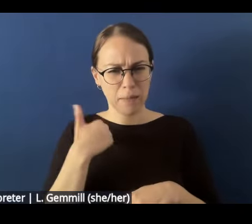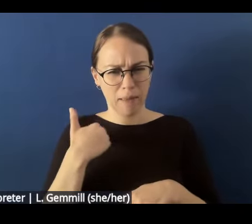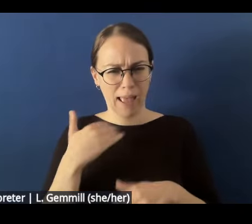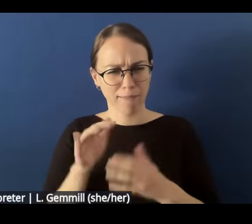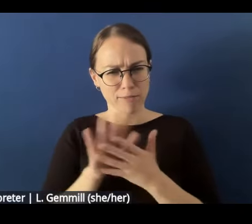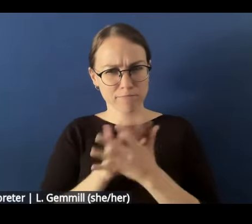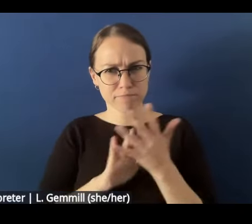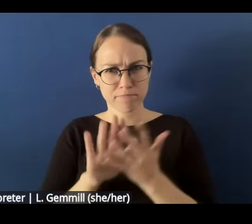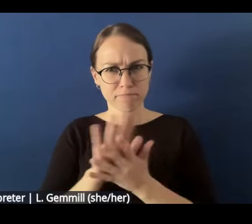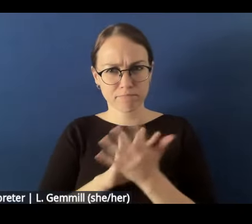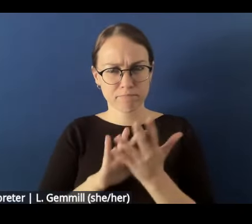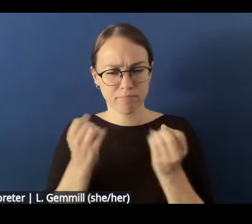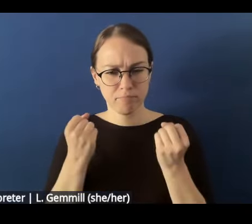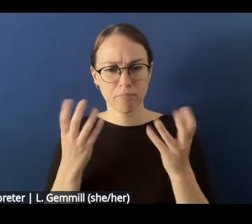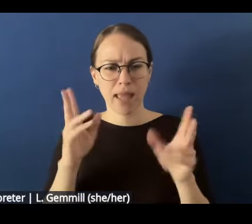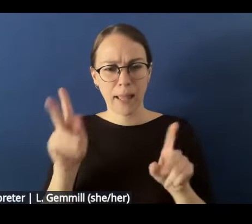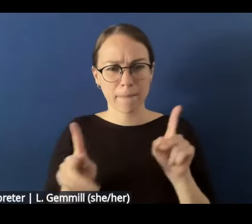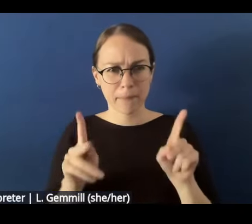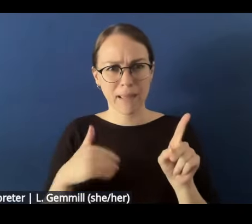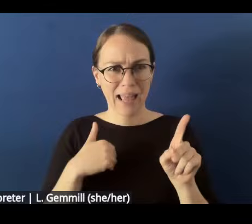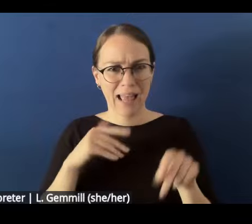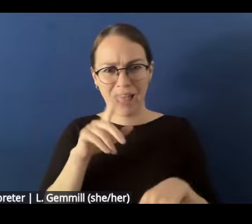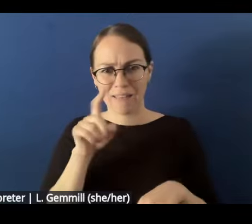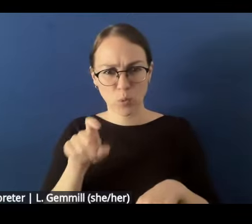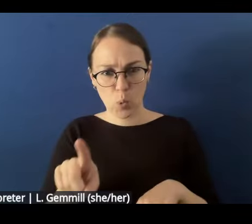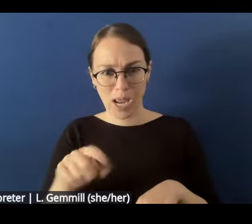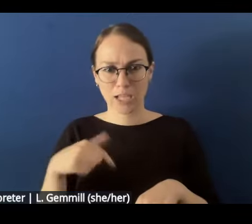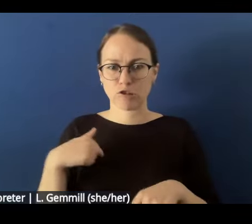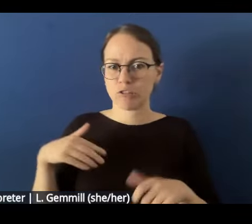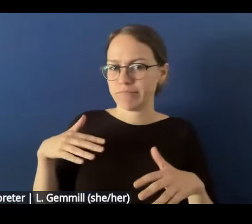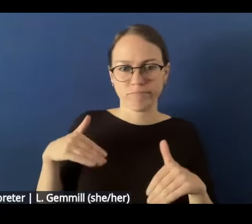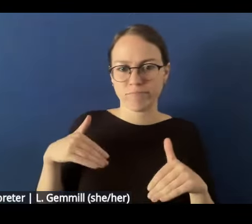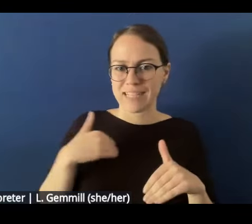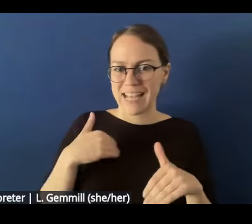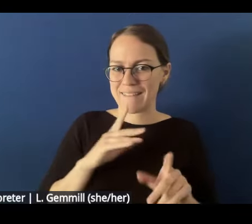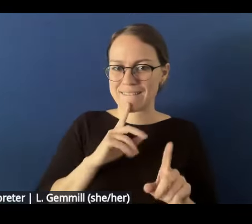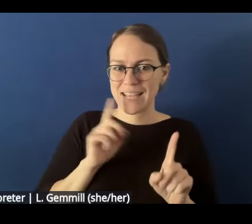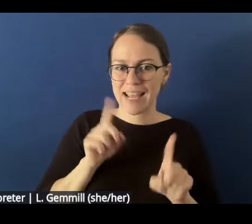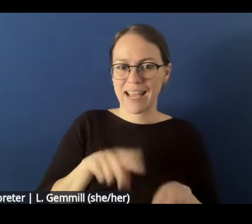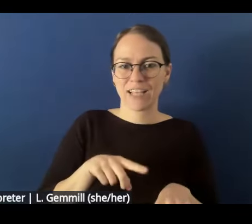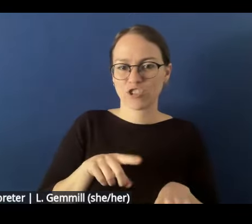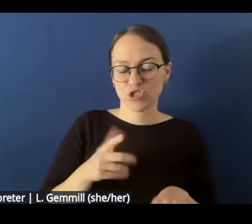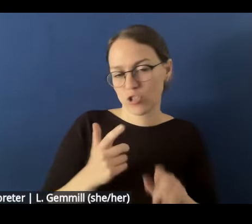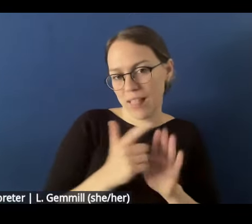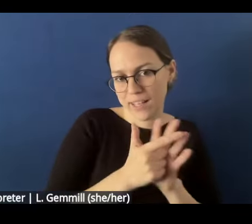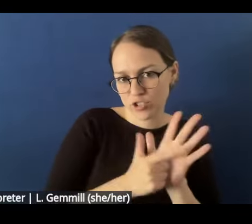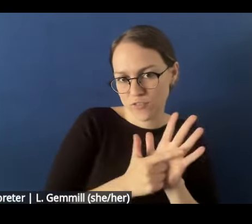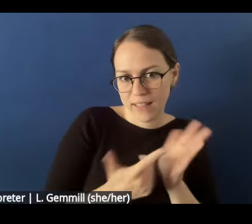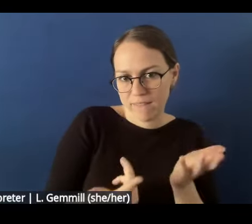to be asked that we may not even have the answer to legislatively, for example. A